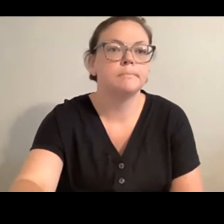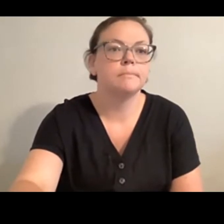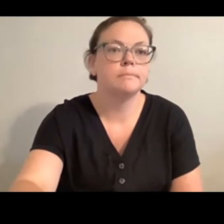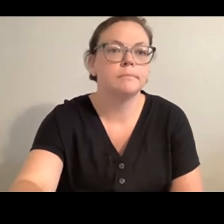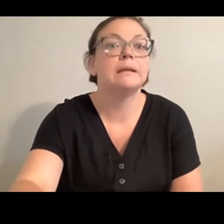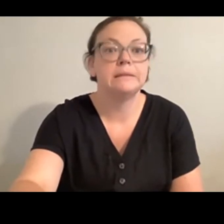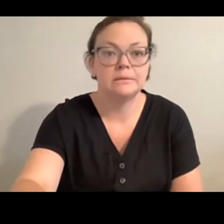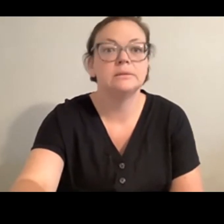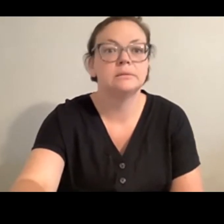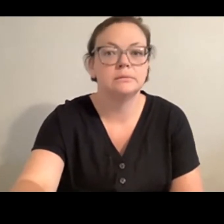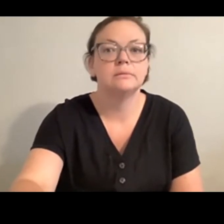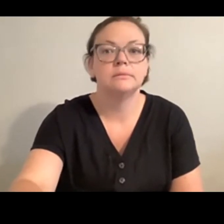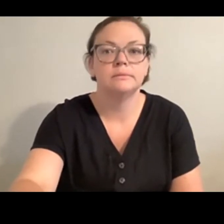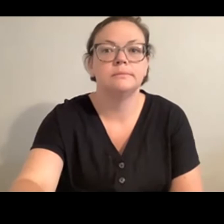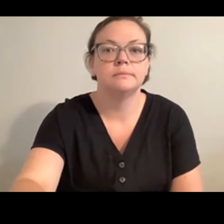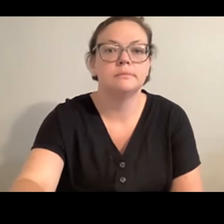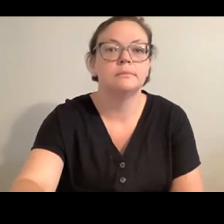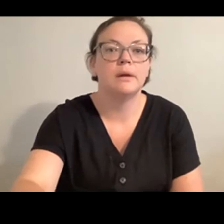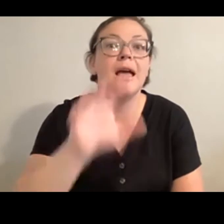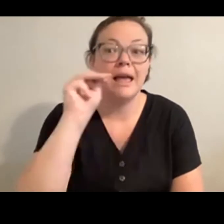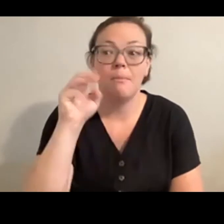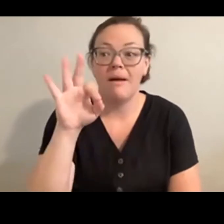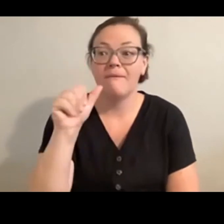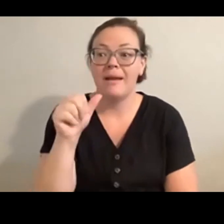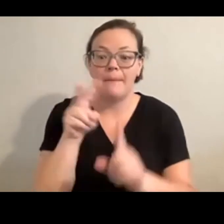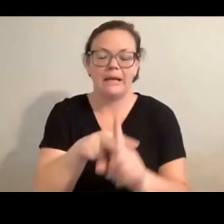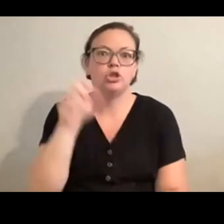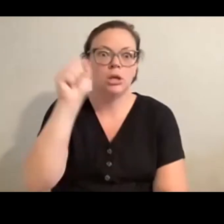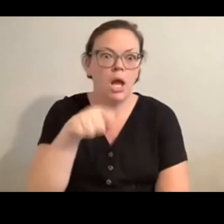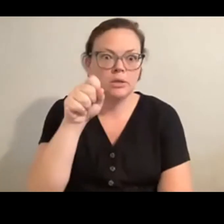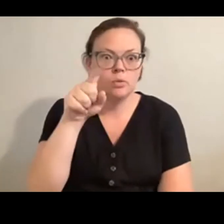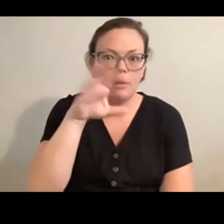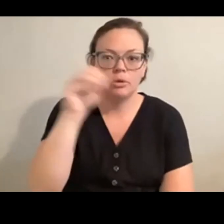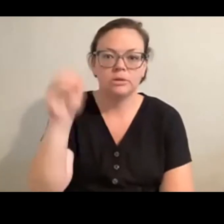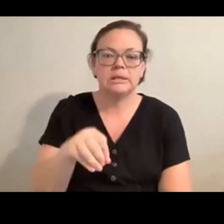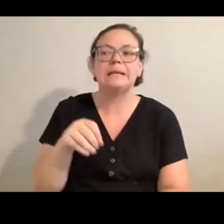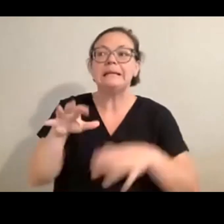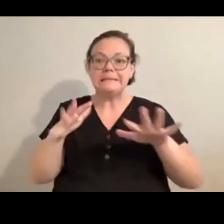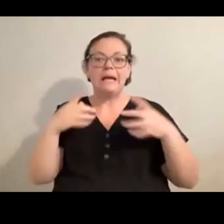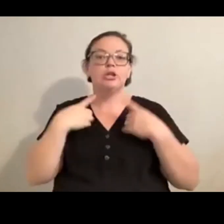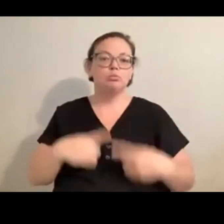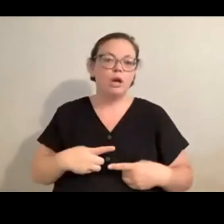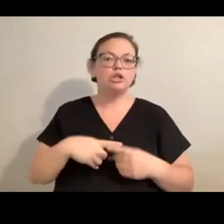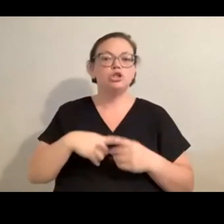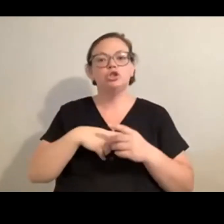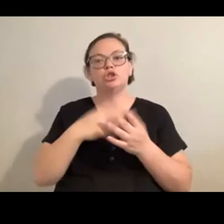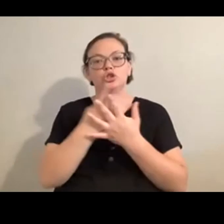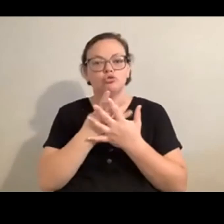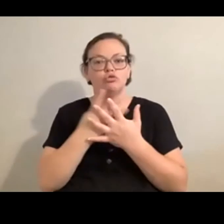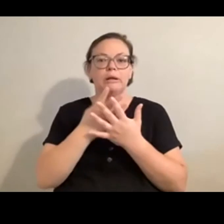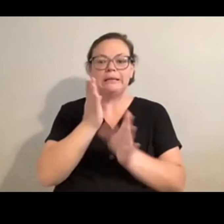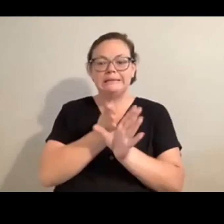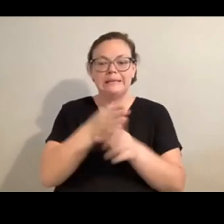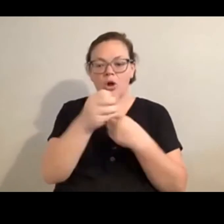Yes. MFA application, 100%. Yes. Anxiety, depression screening at psych office. Yes. All of them, all of